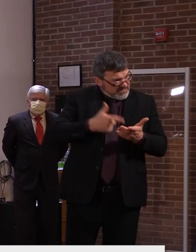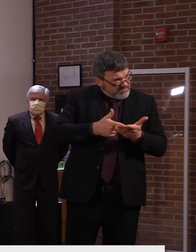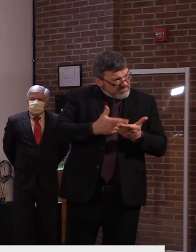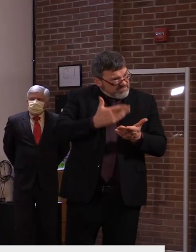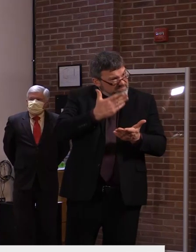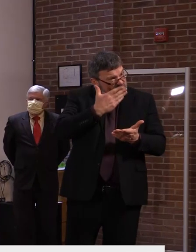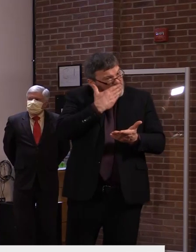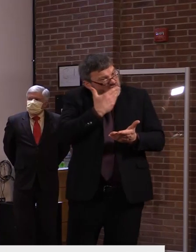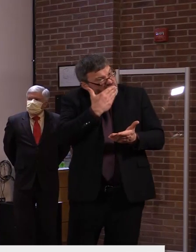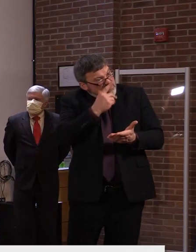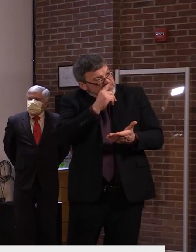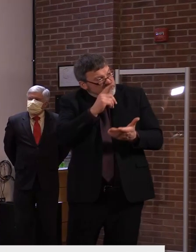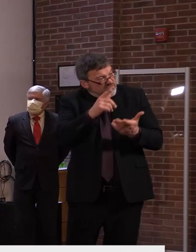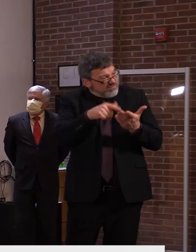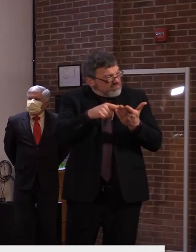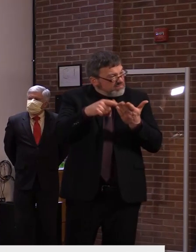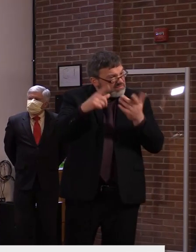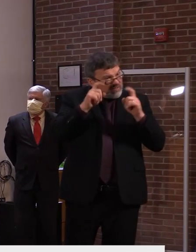testing sites around Vermont?